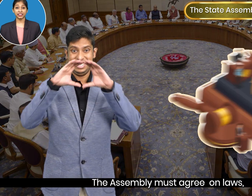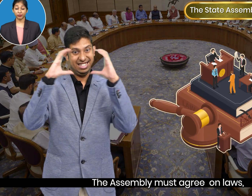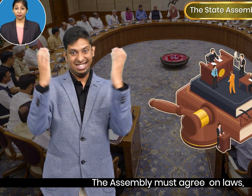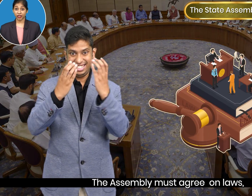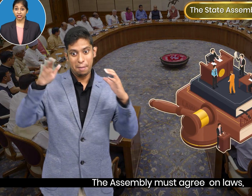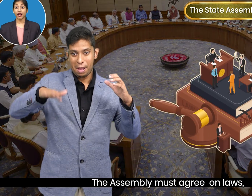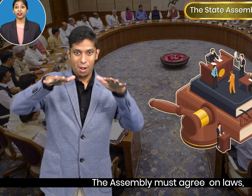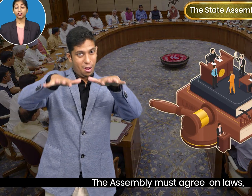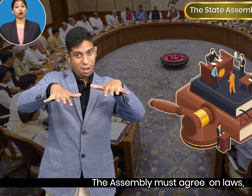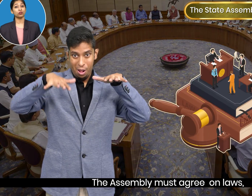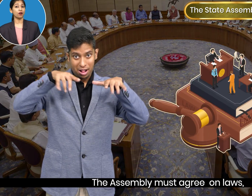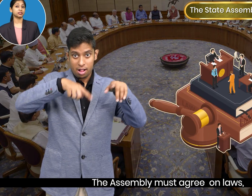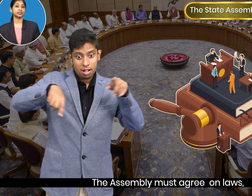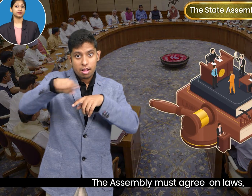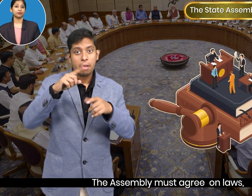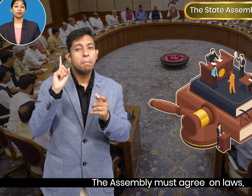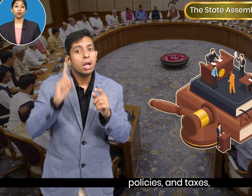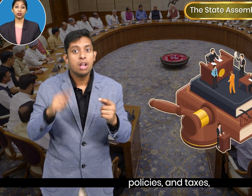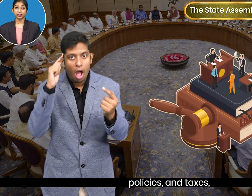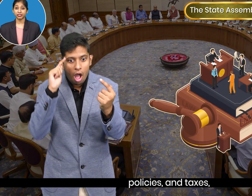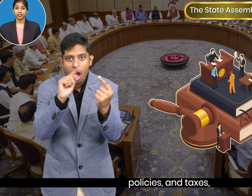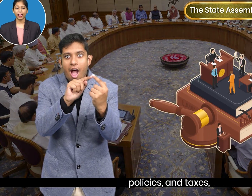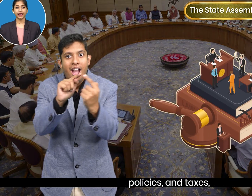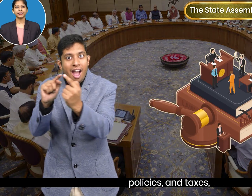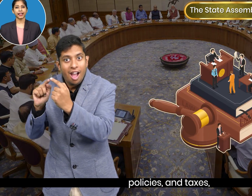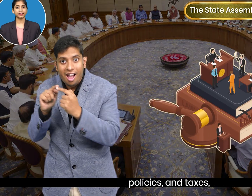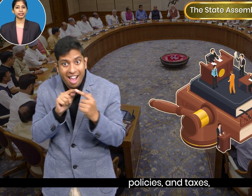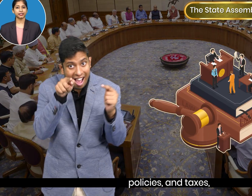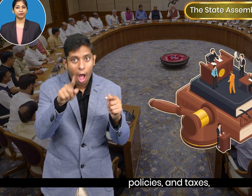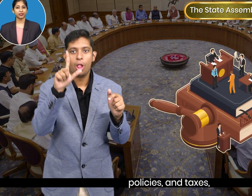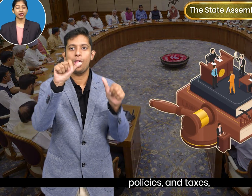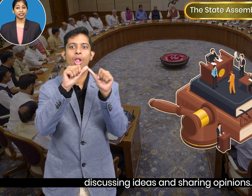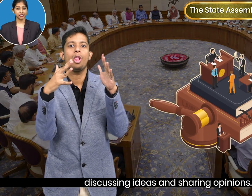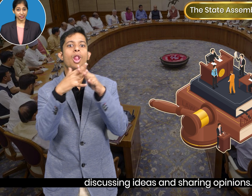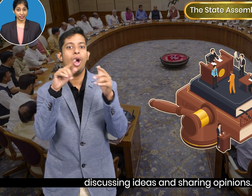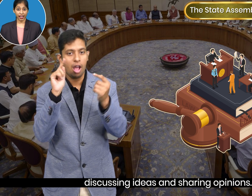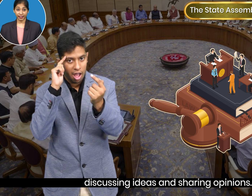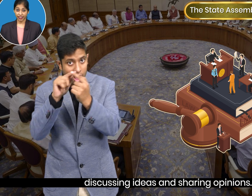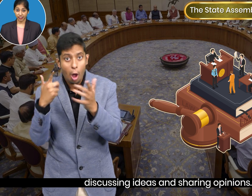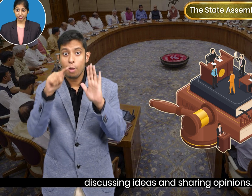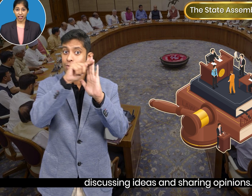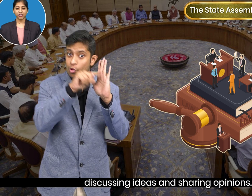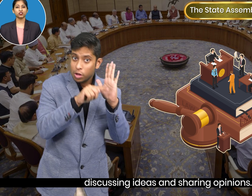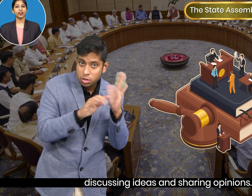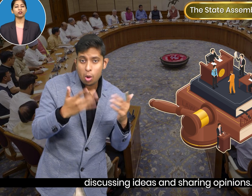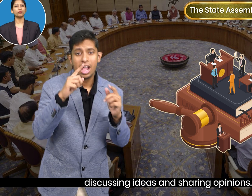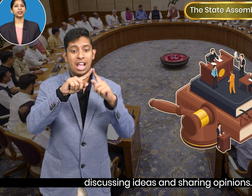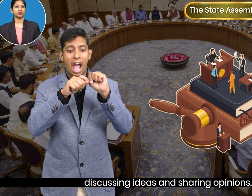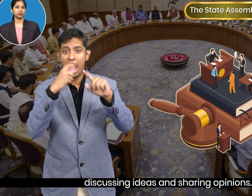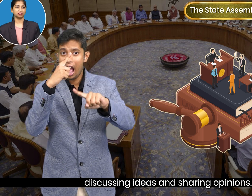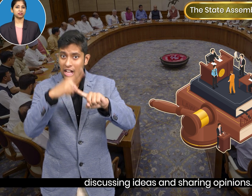The assembly must agree on laws, policies and taxes, discussing ideas and